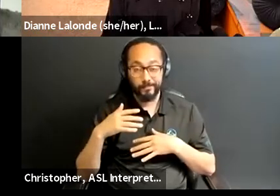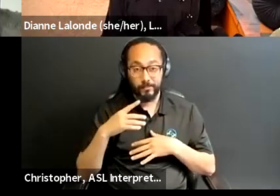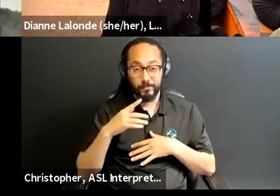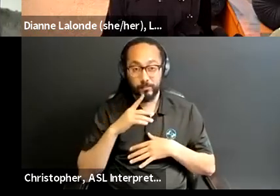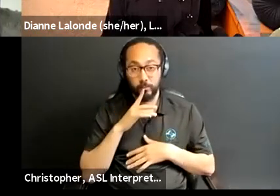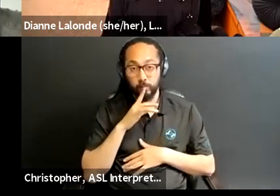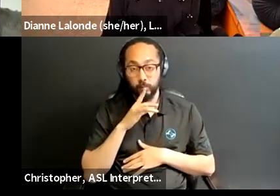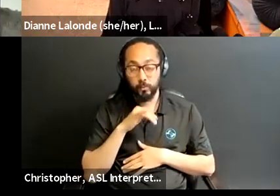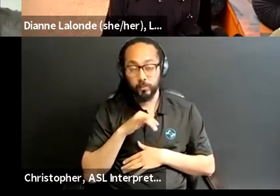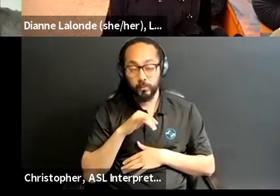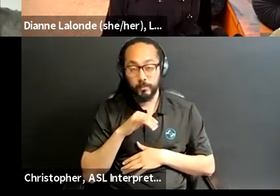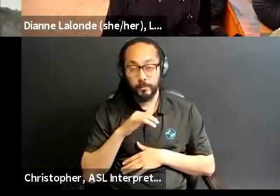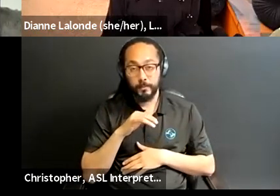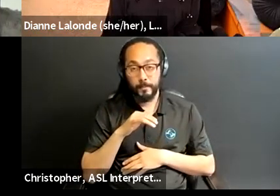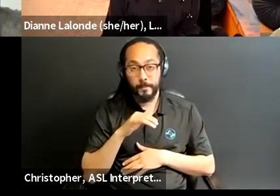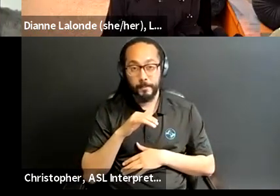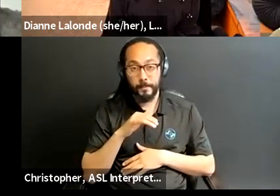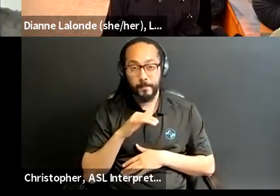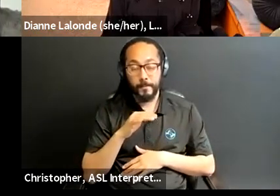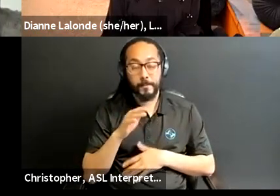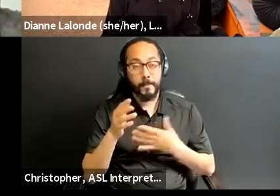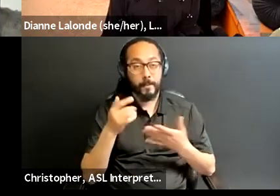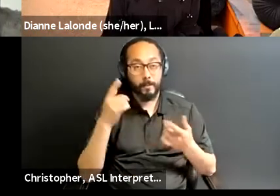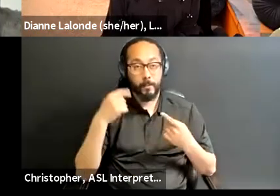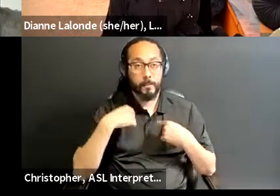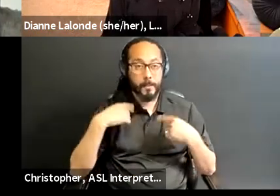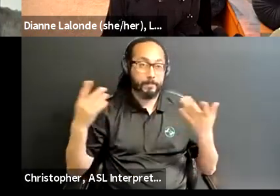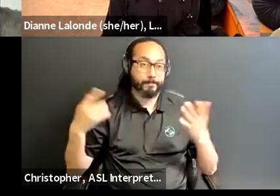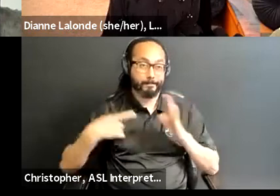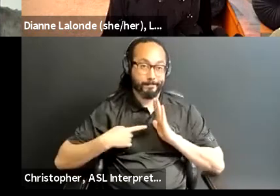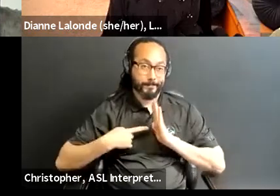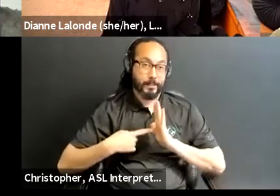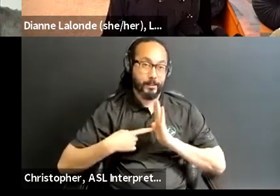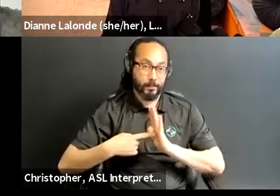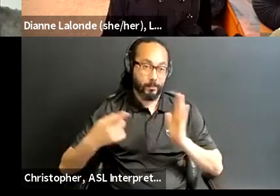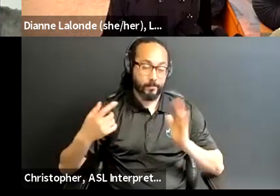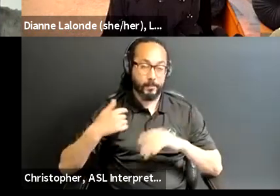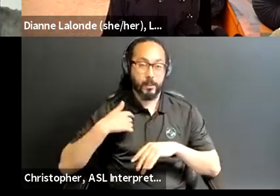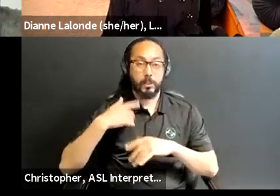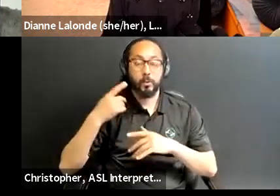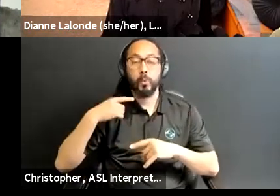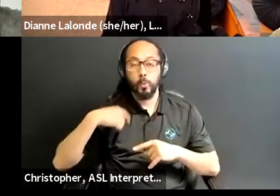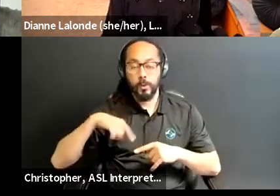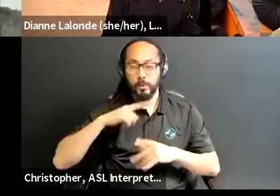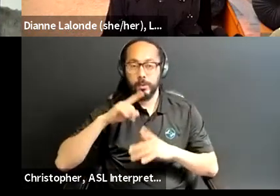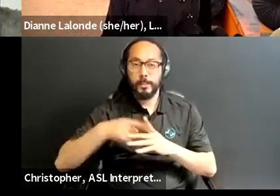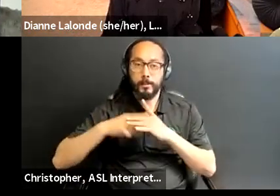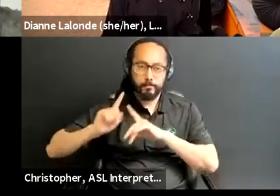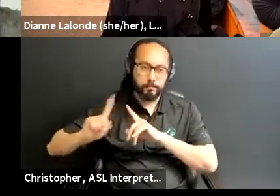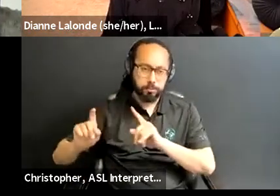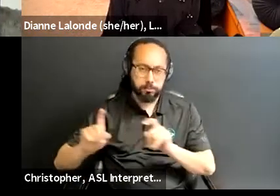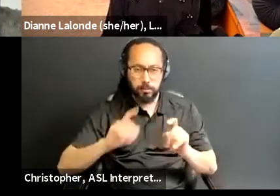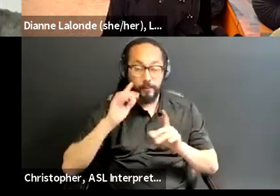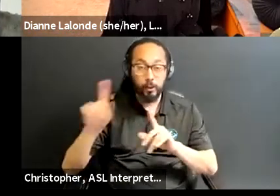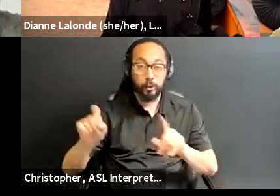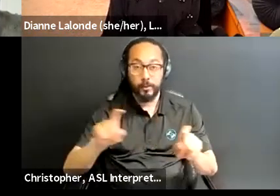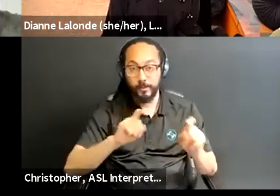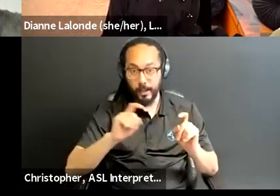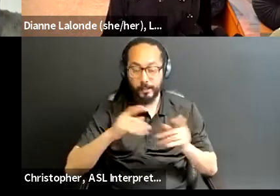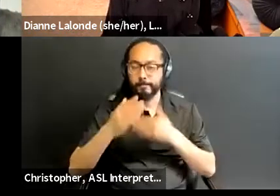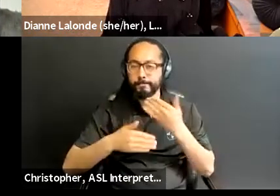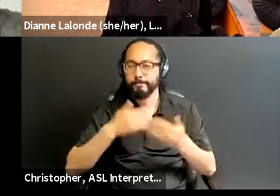looking to contact different organizations when we were doing snowball sampling for the survey as well, because we did contact organizations